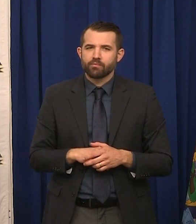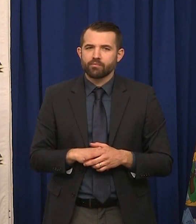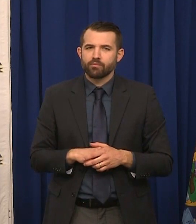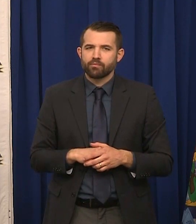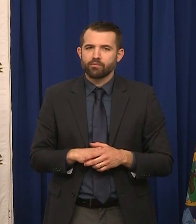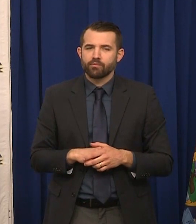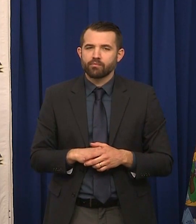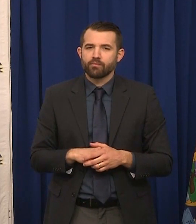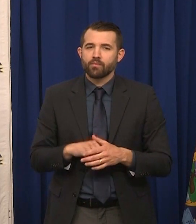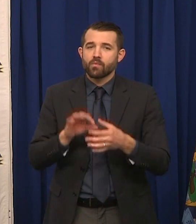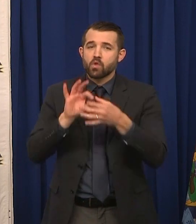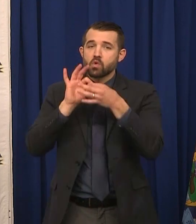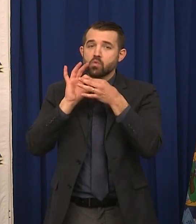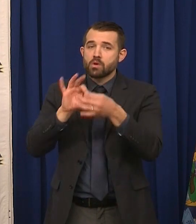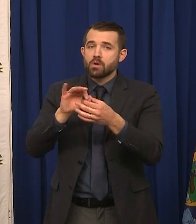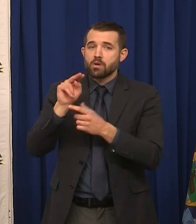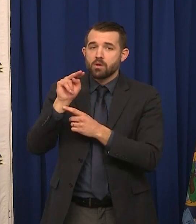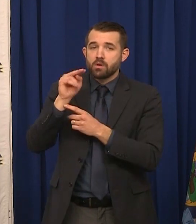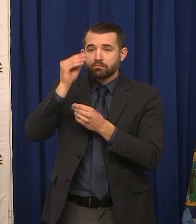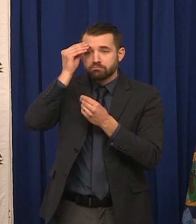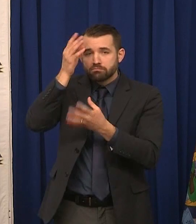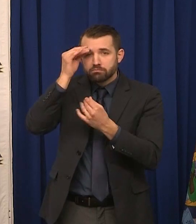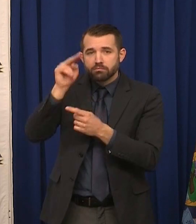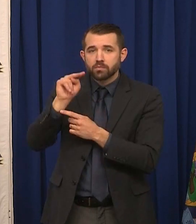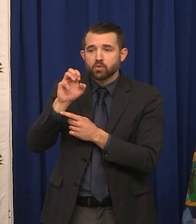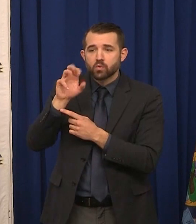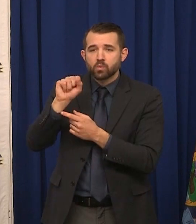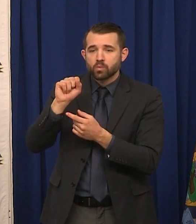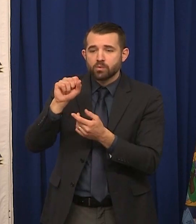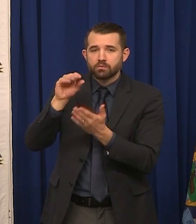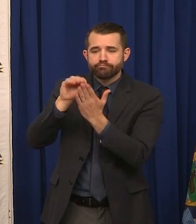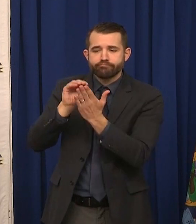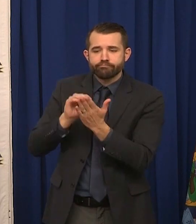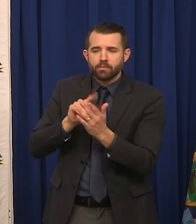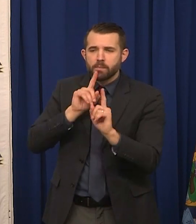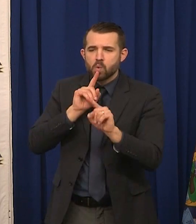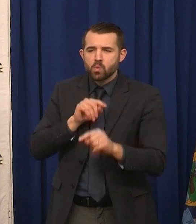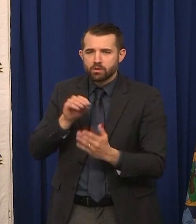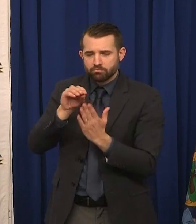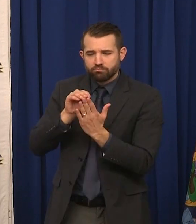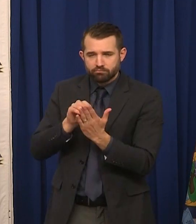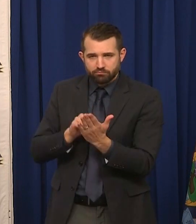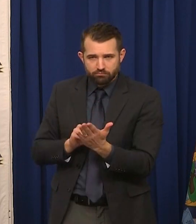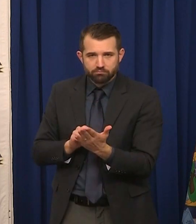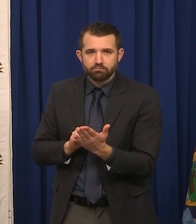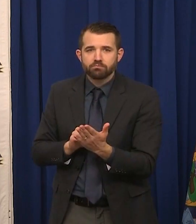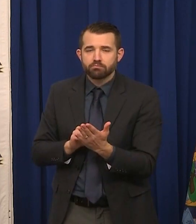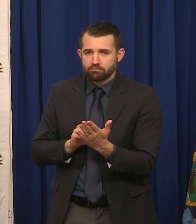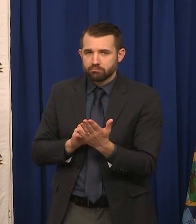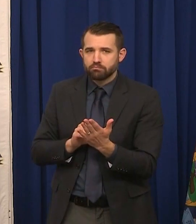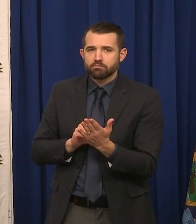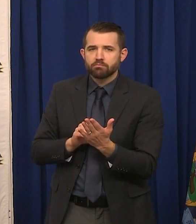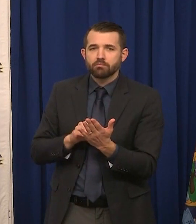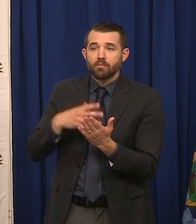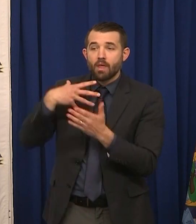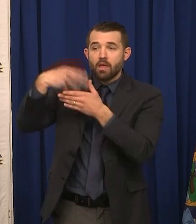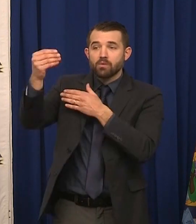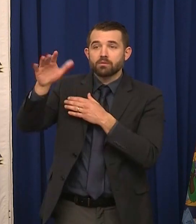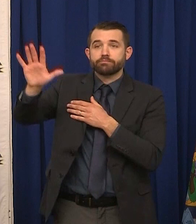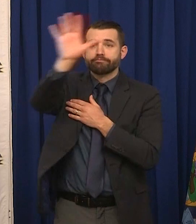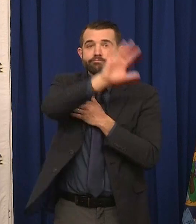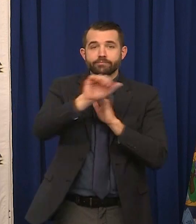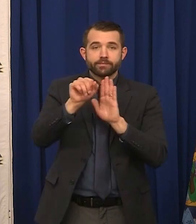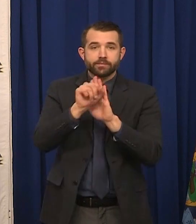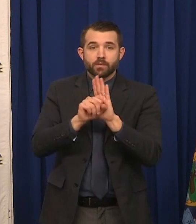reporting, and this question of out-of-state residents who are here and